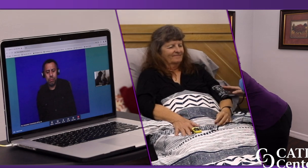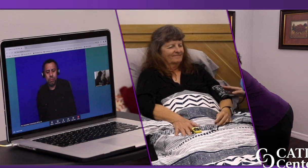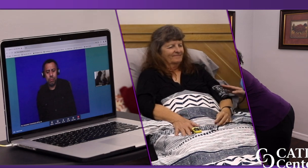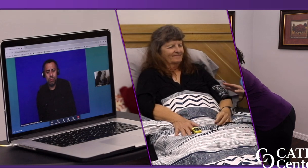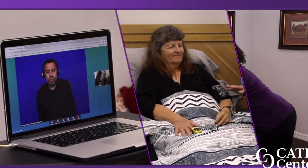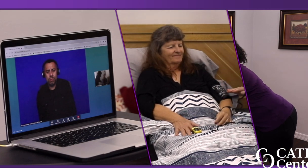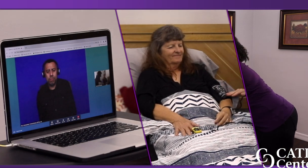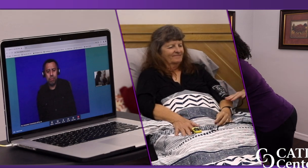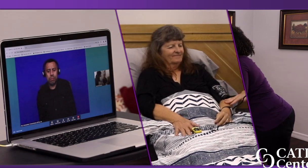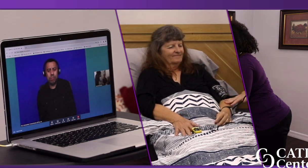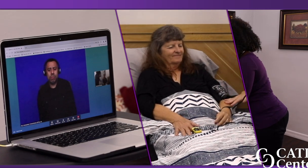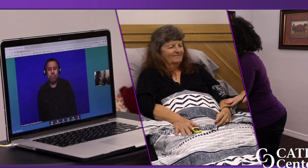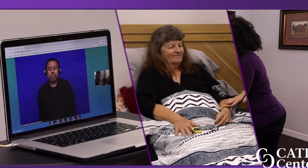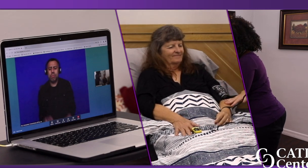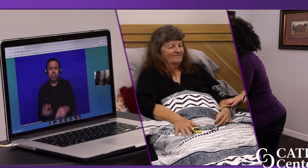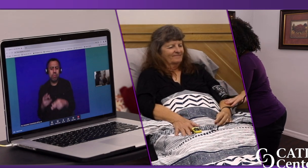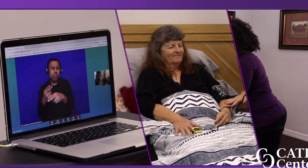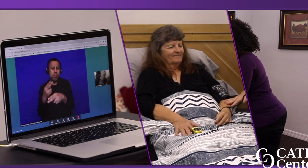It'll be just a moment.